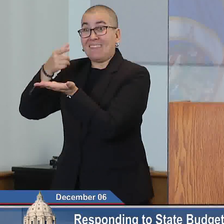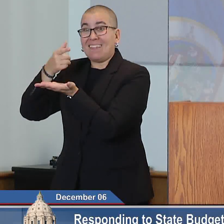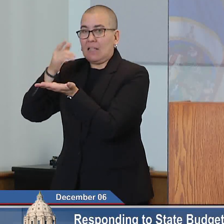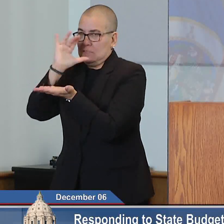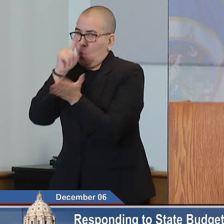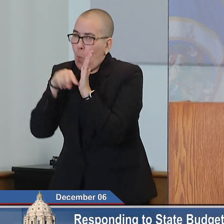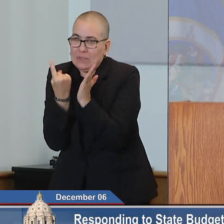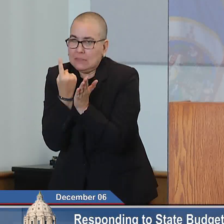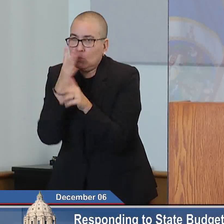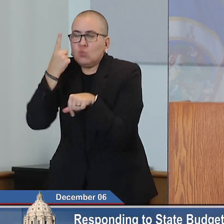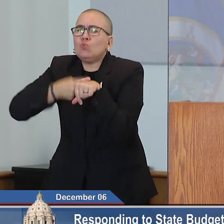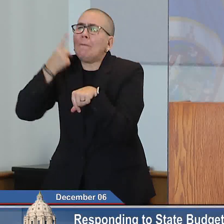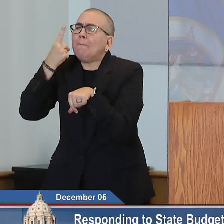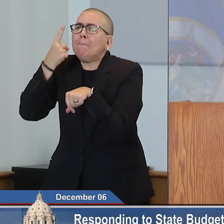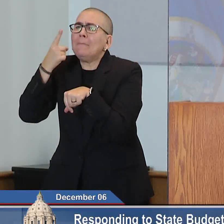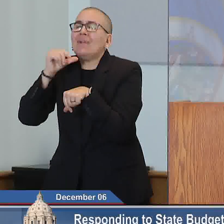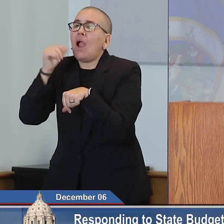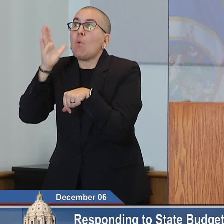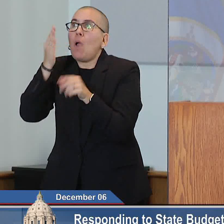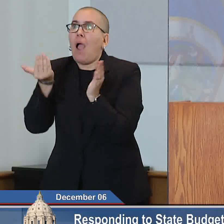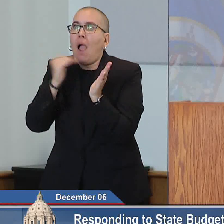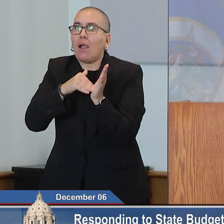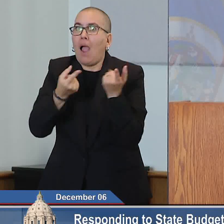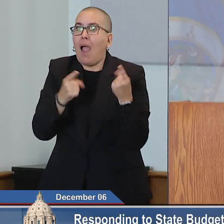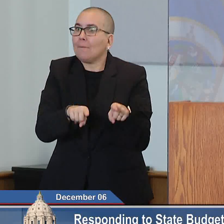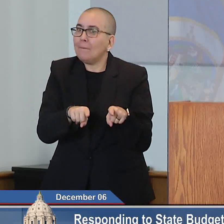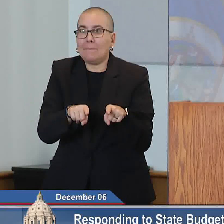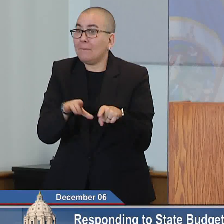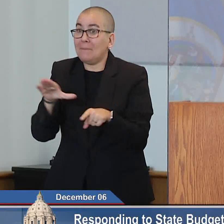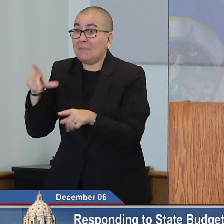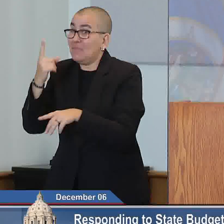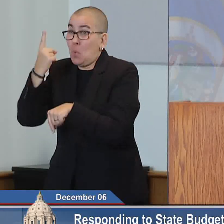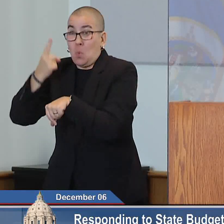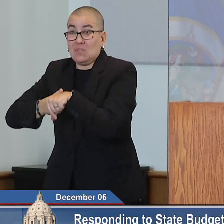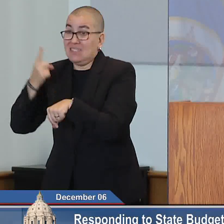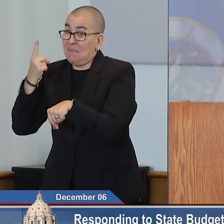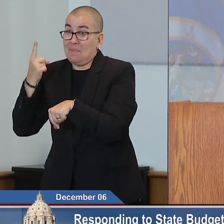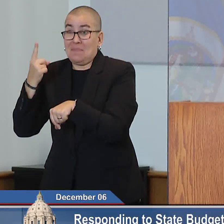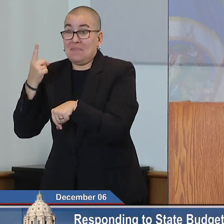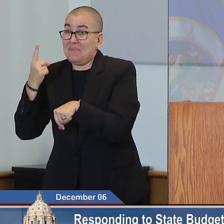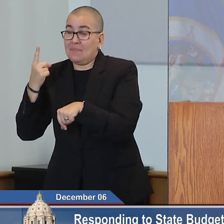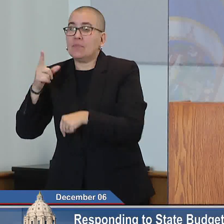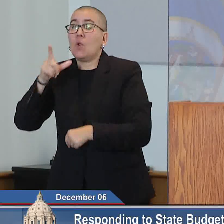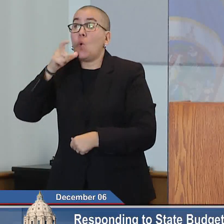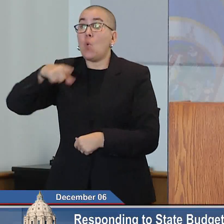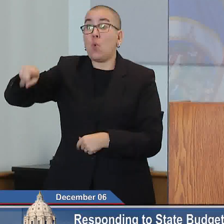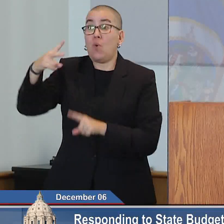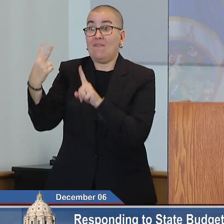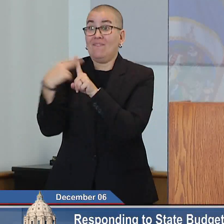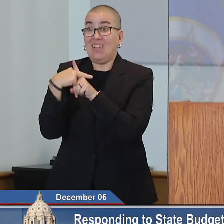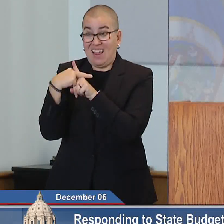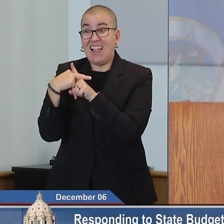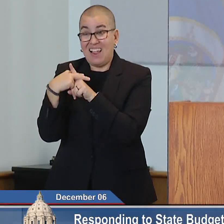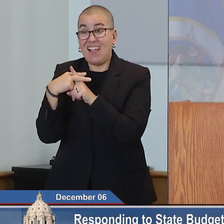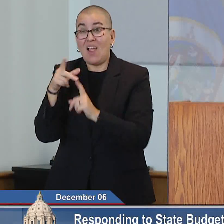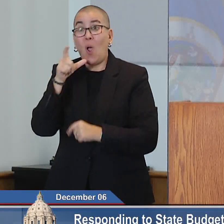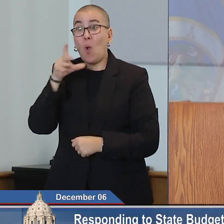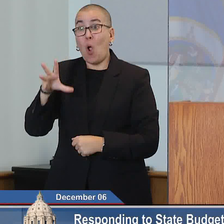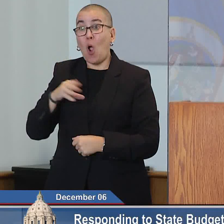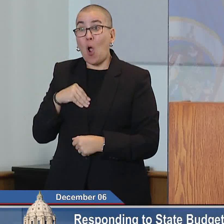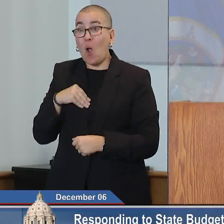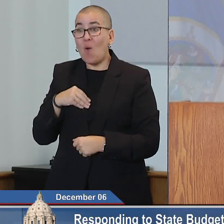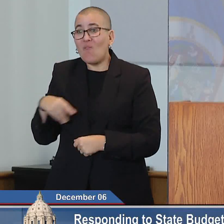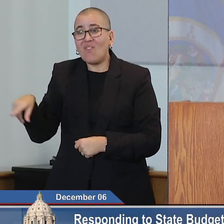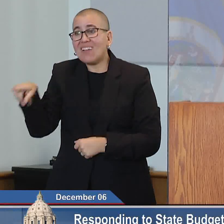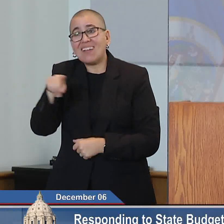possible one-time rebates to our tax filers. This is Minnesotans' money, and it is not a reason for the